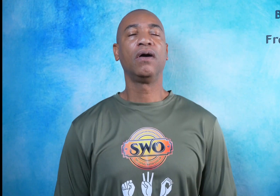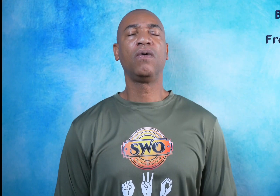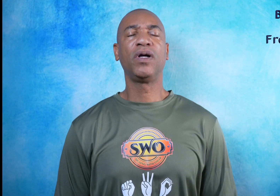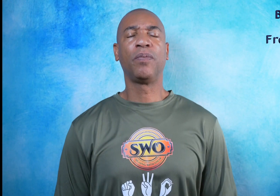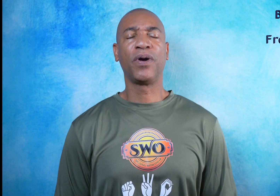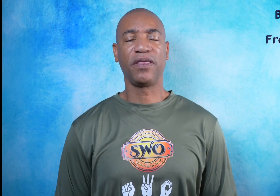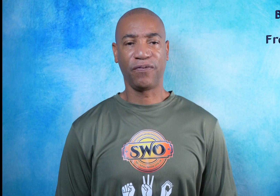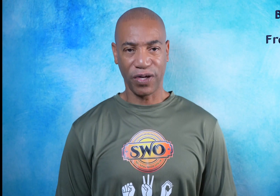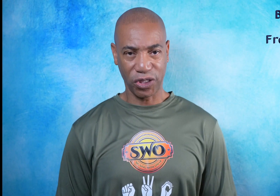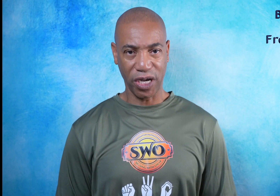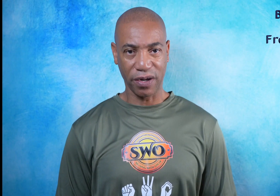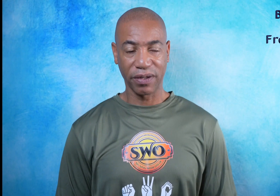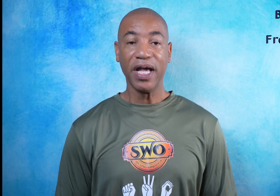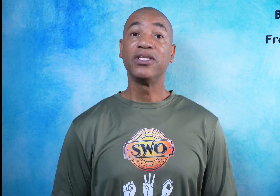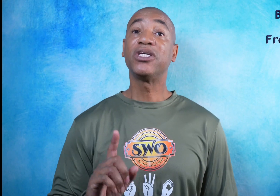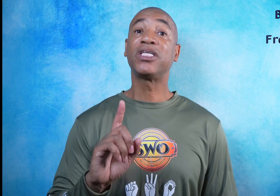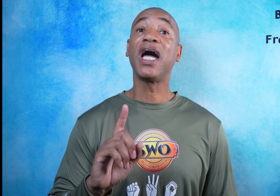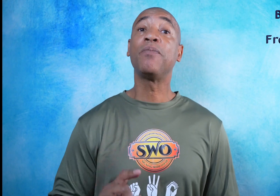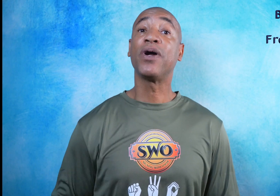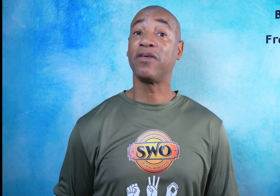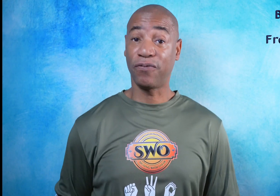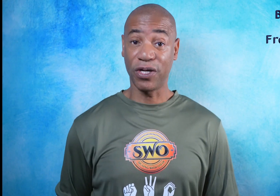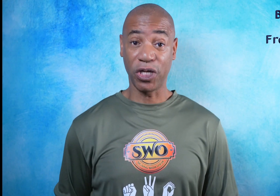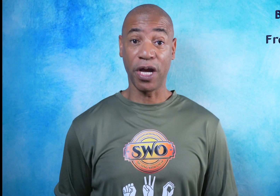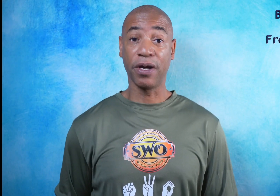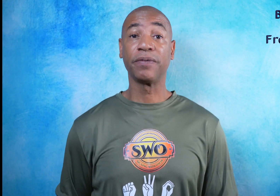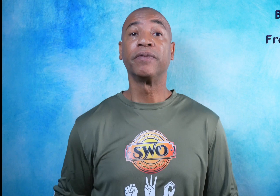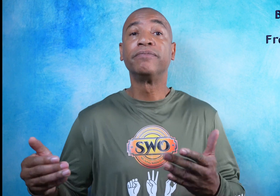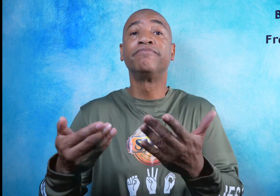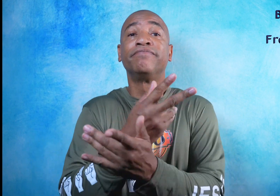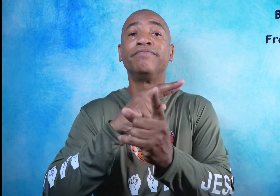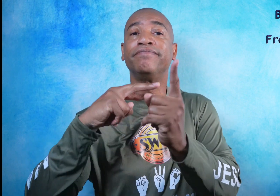Oh, what a breath of fresh air. To sign breath of fresh air,